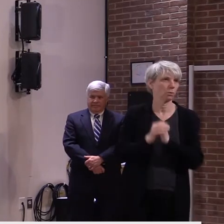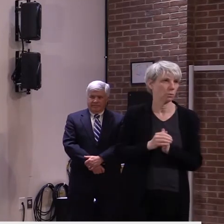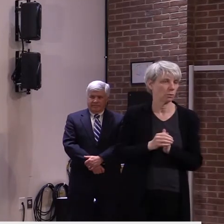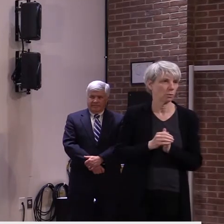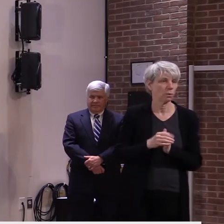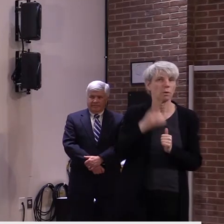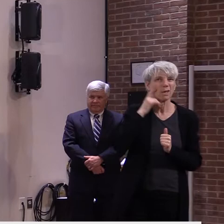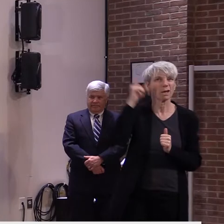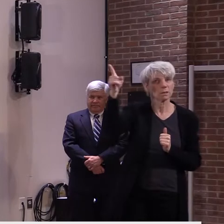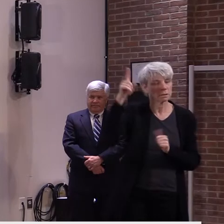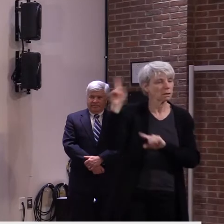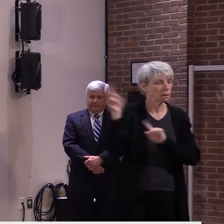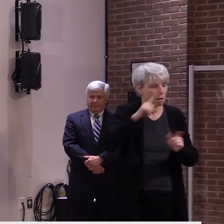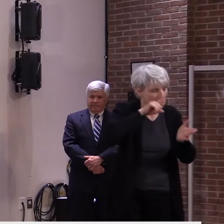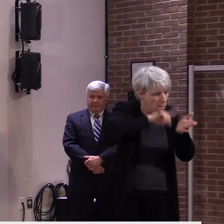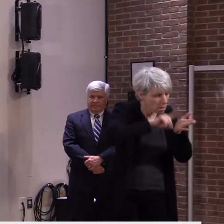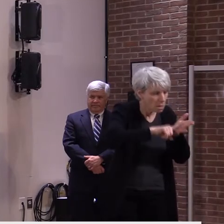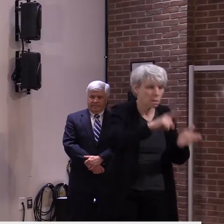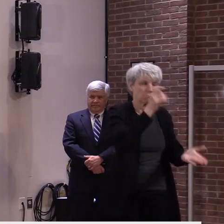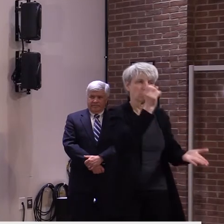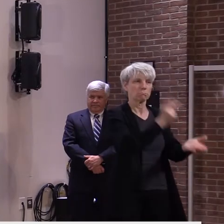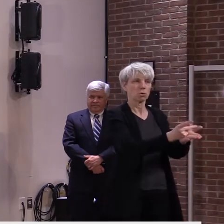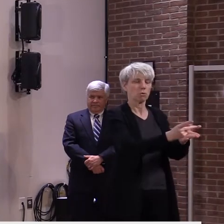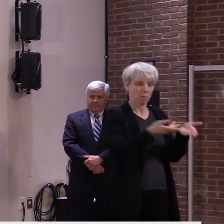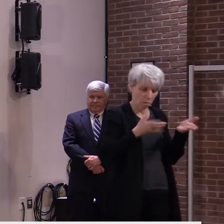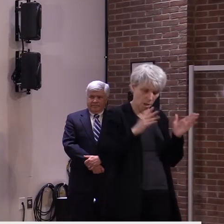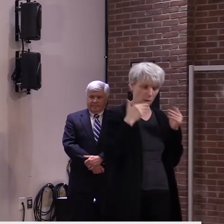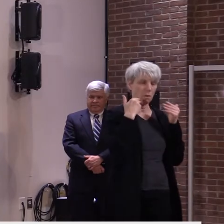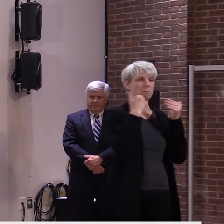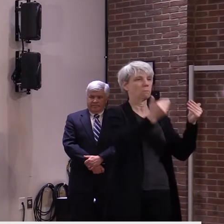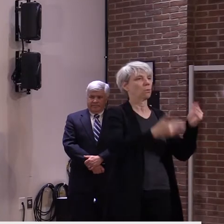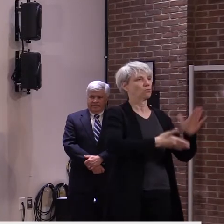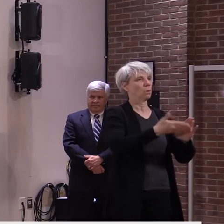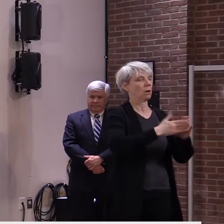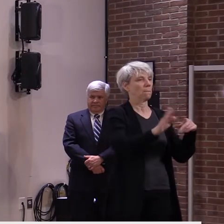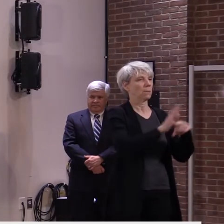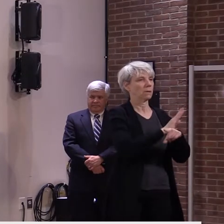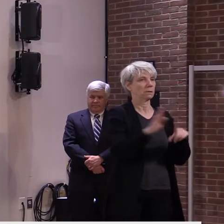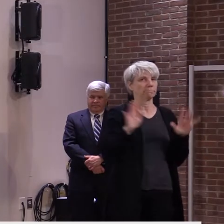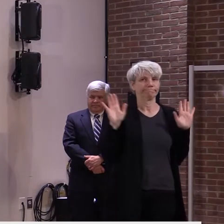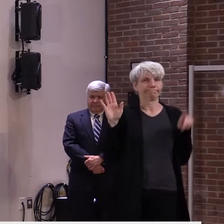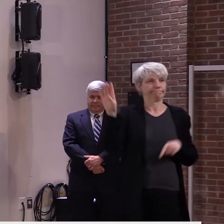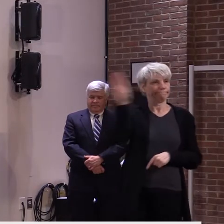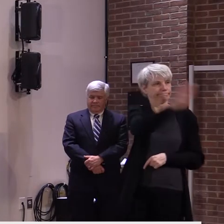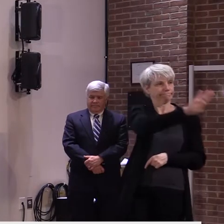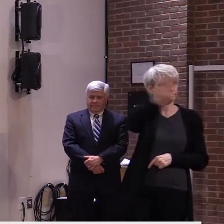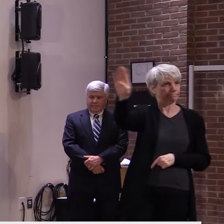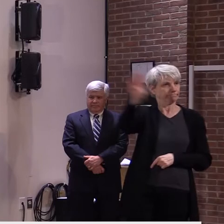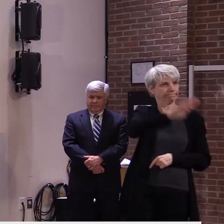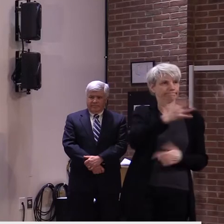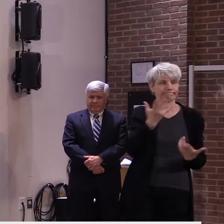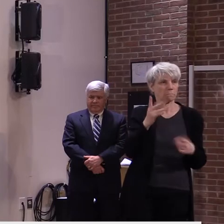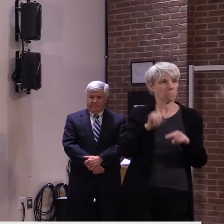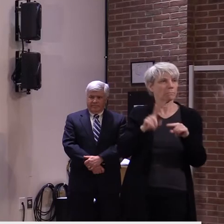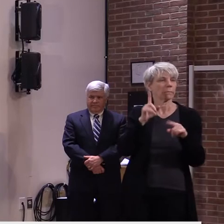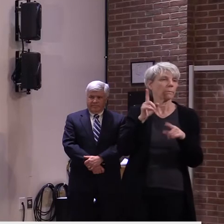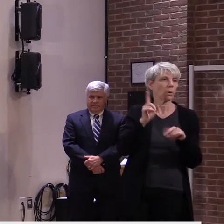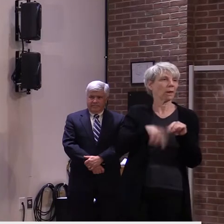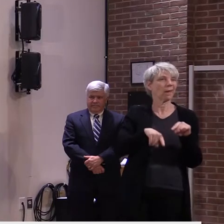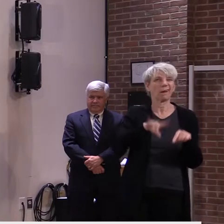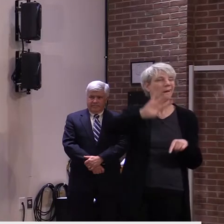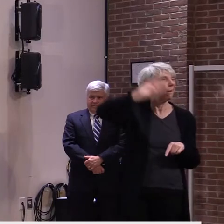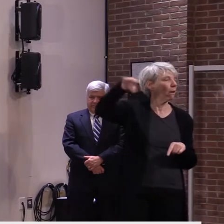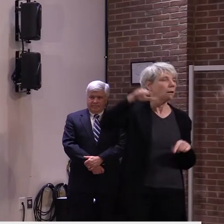certification of those facilities, and they have to be in compliance with CMS regulations. So we can only go so